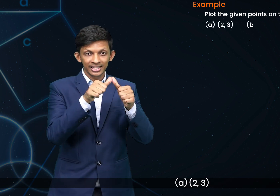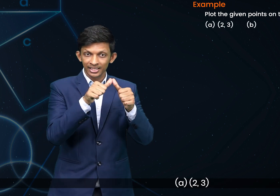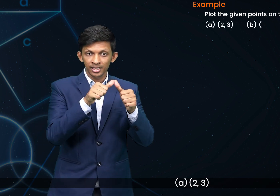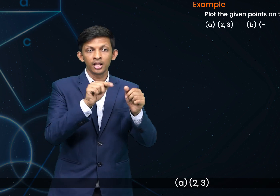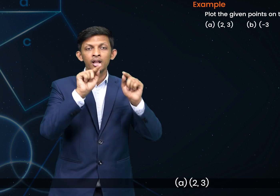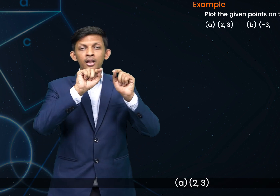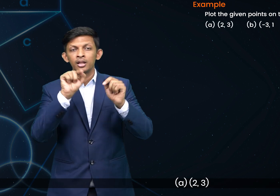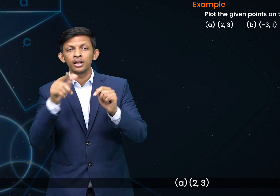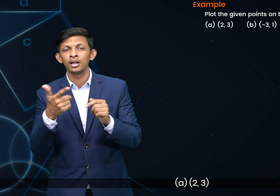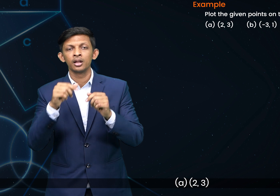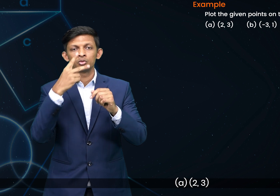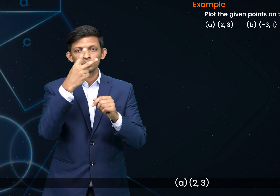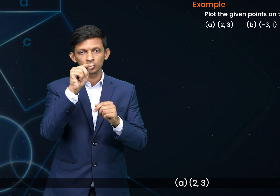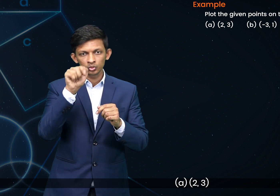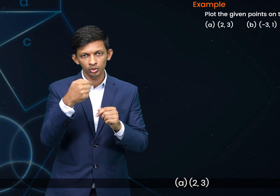A 2, 3,